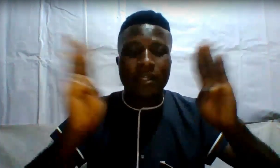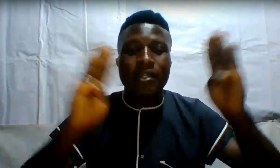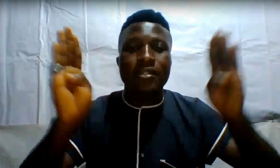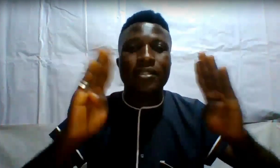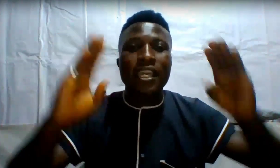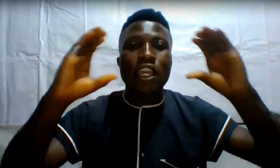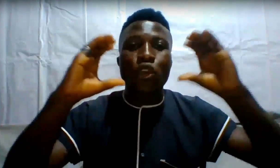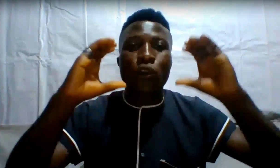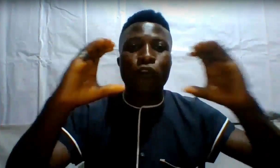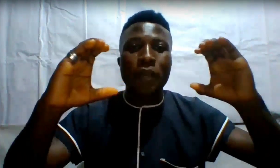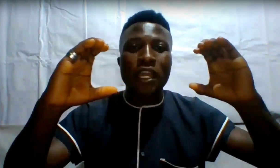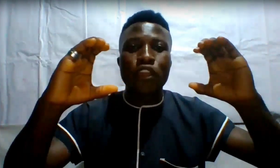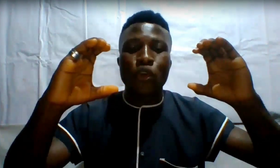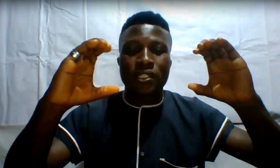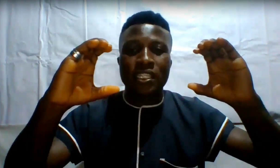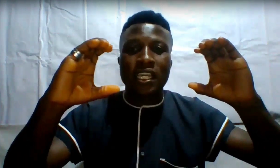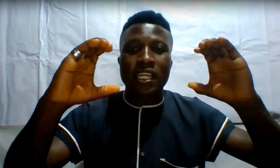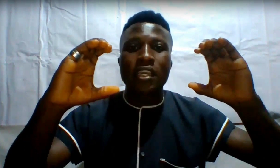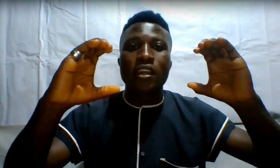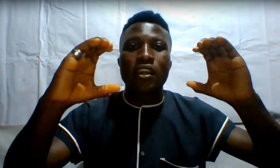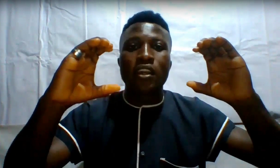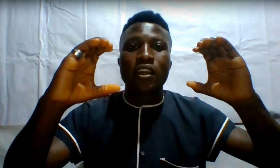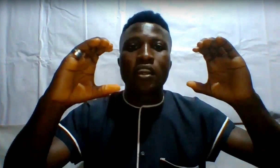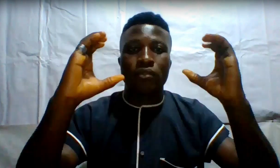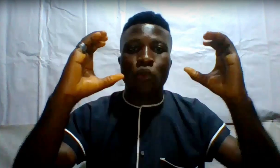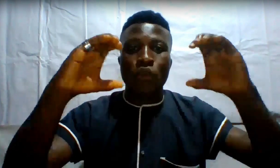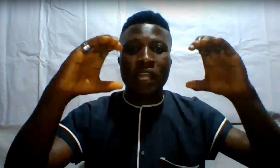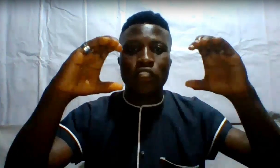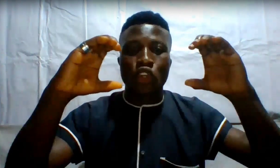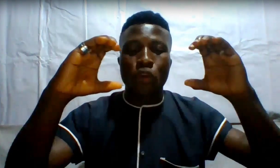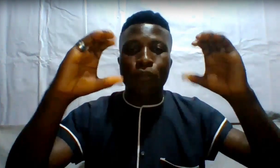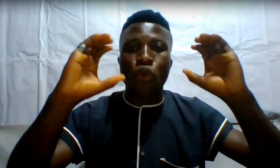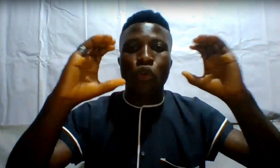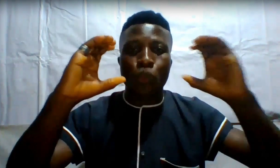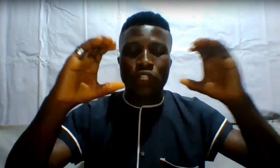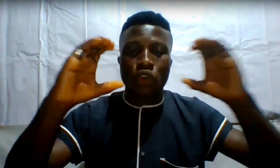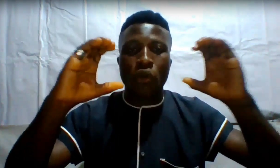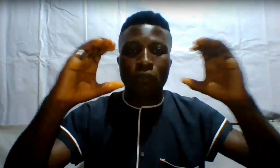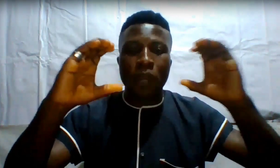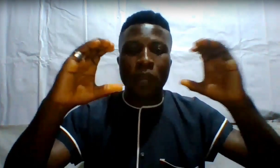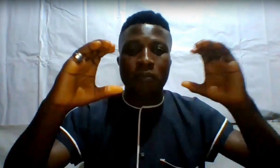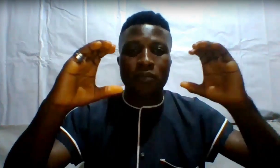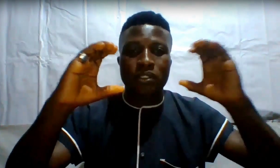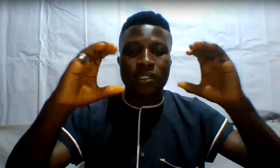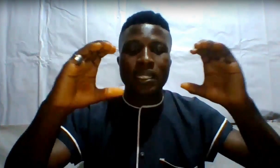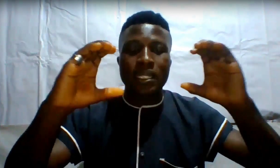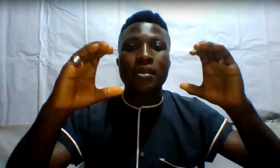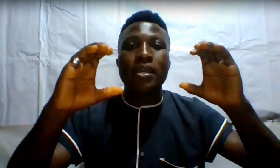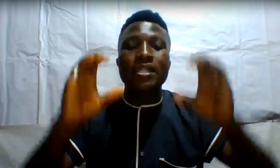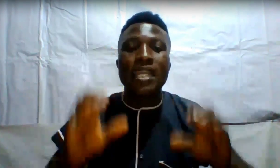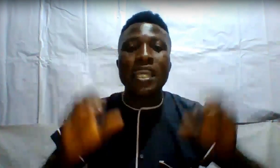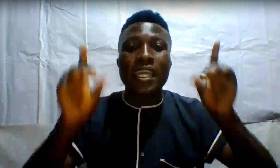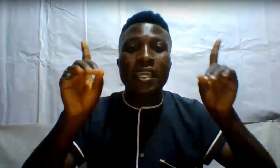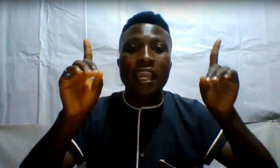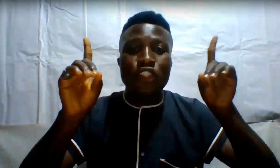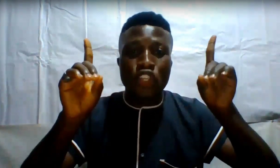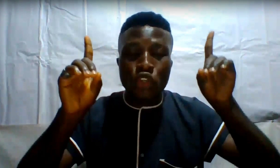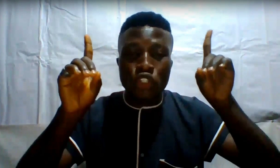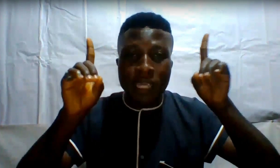your book with your palms. C. D, excuse me, in a classroom, if you want to ask a question, excuse me, or if you're going to go into